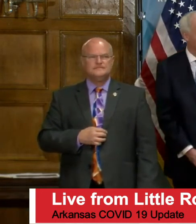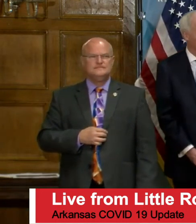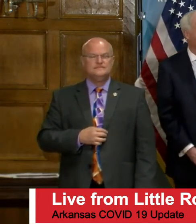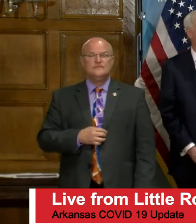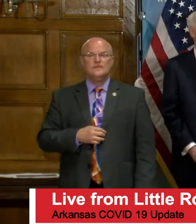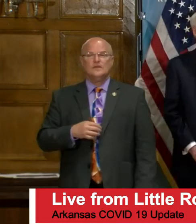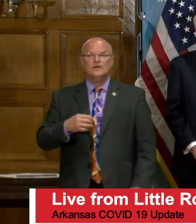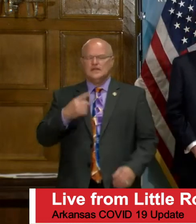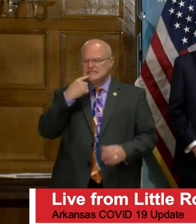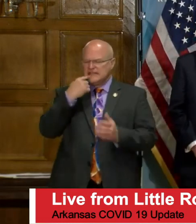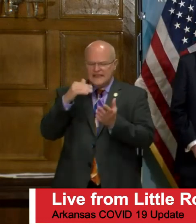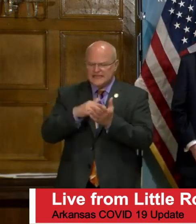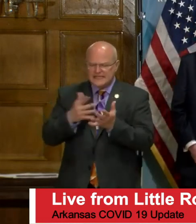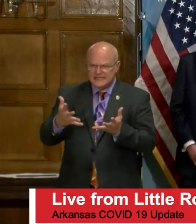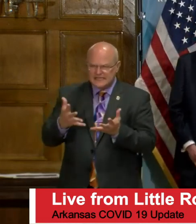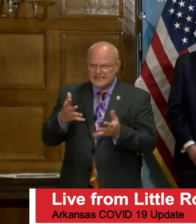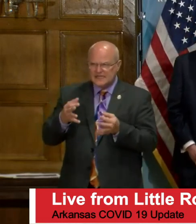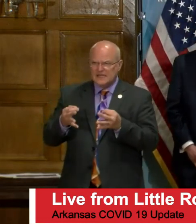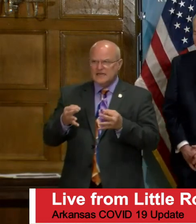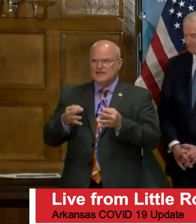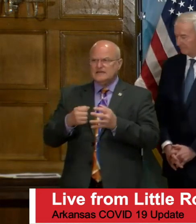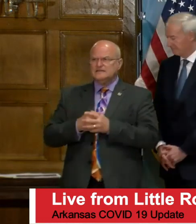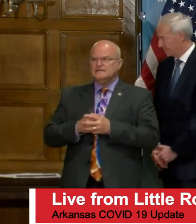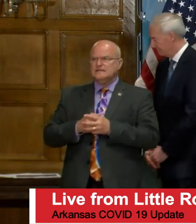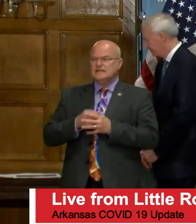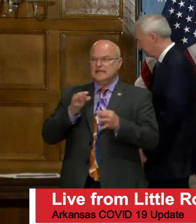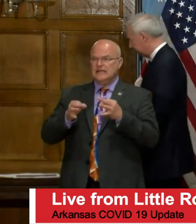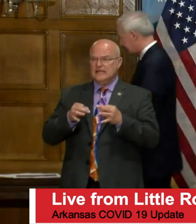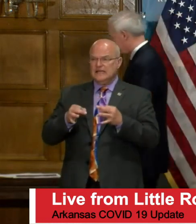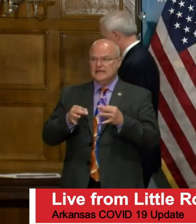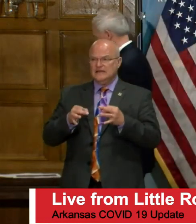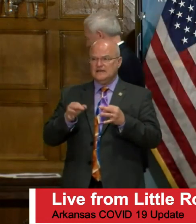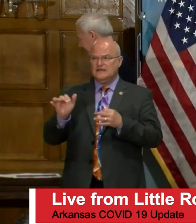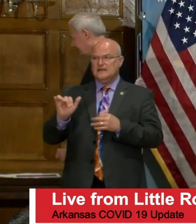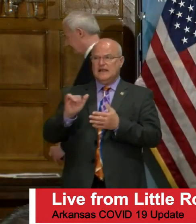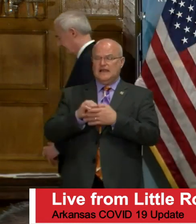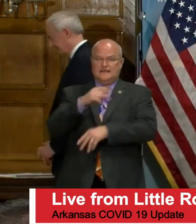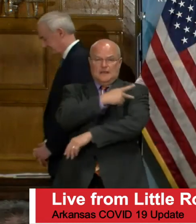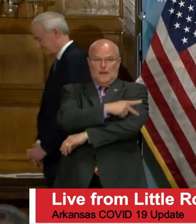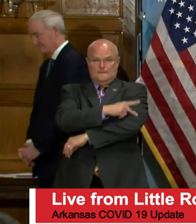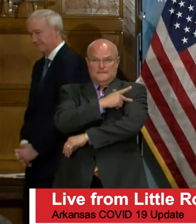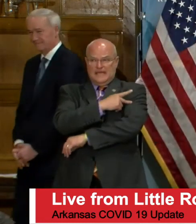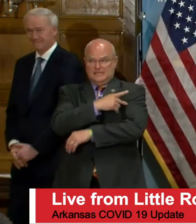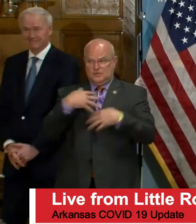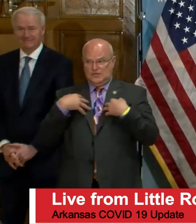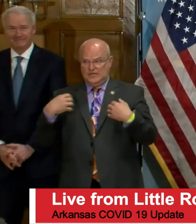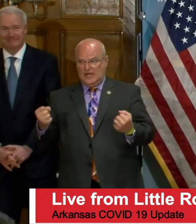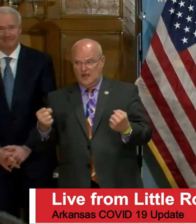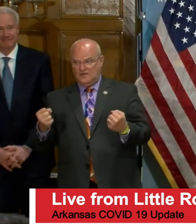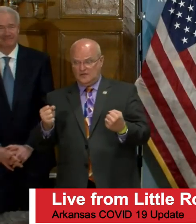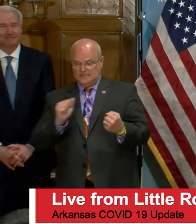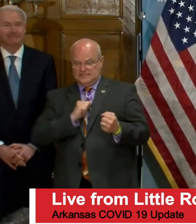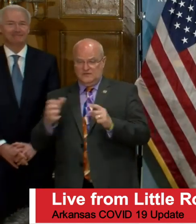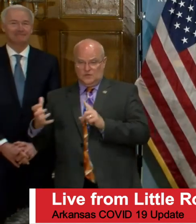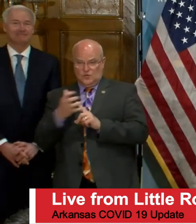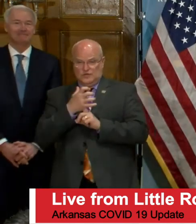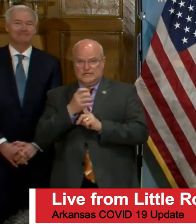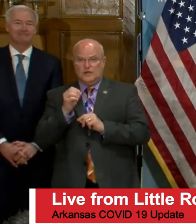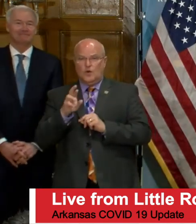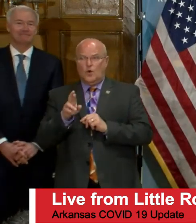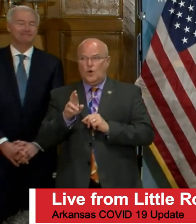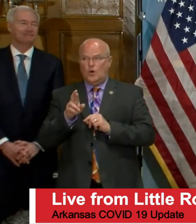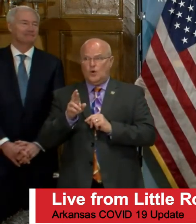Will you repeat the end of it again, if it were? Oh, if like the patients recovered through self-quarantining,